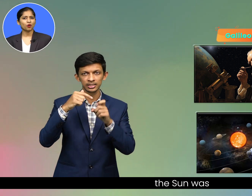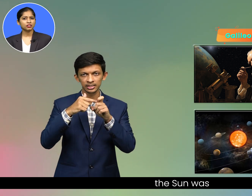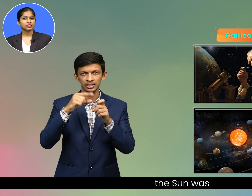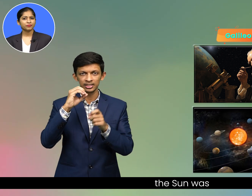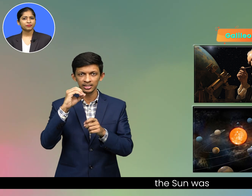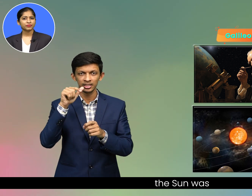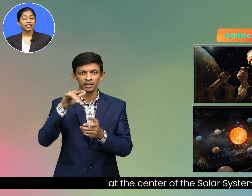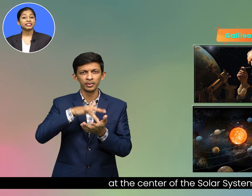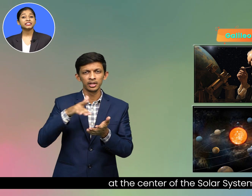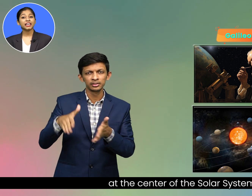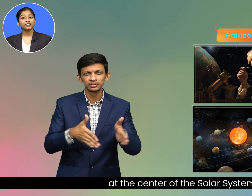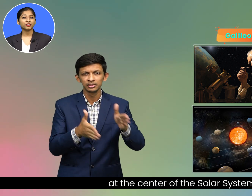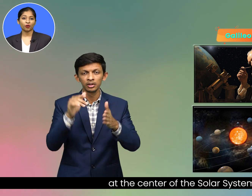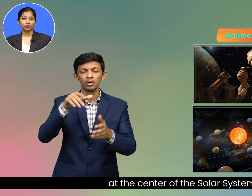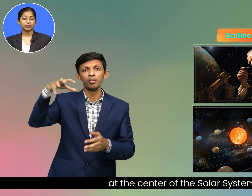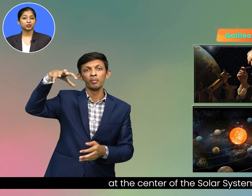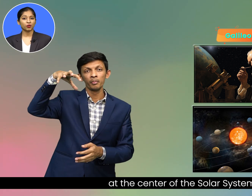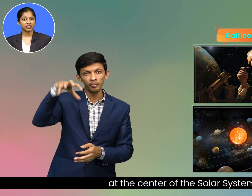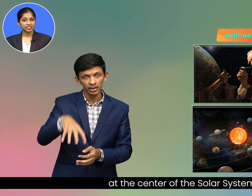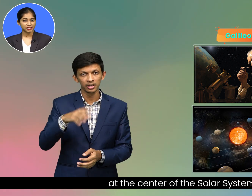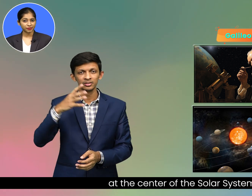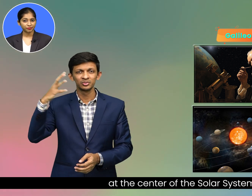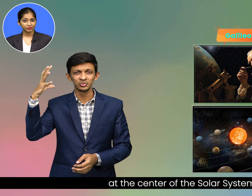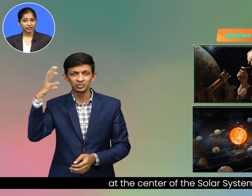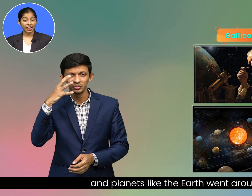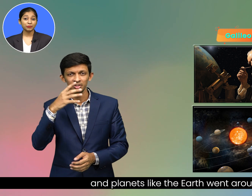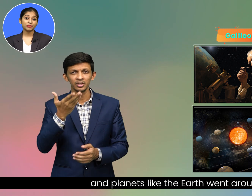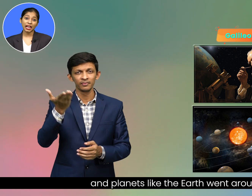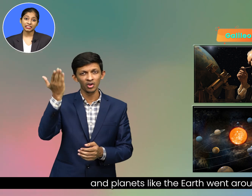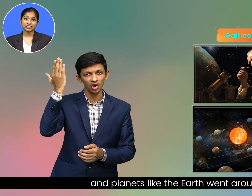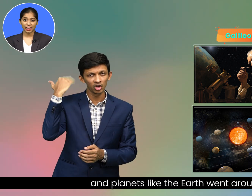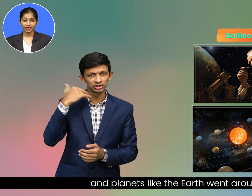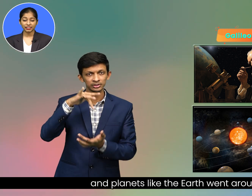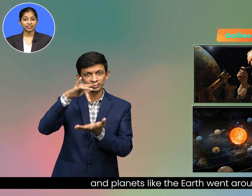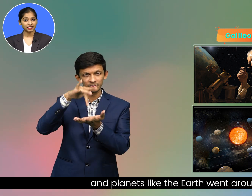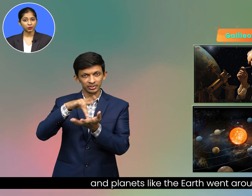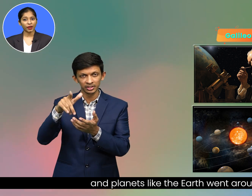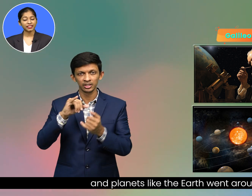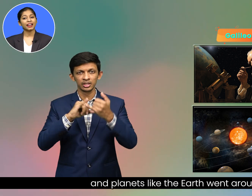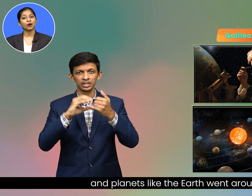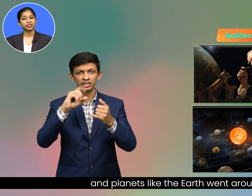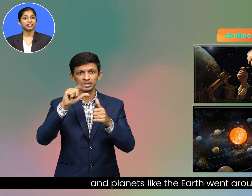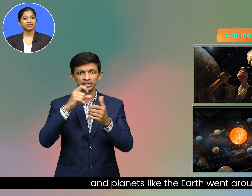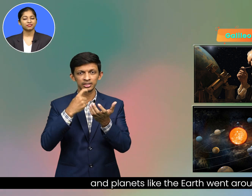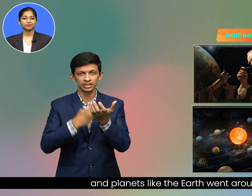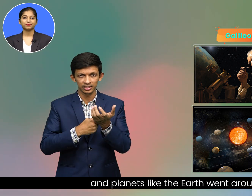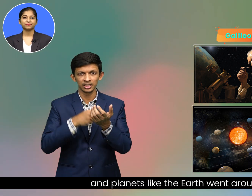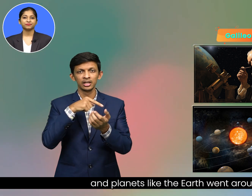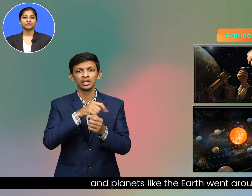sun was at the center of the solar system and planets like the earth went around